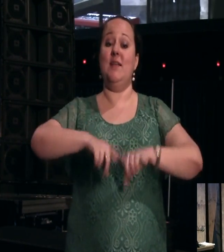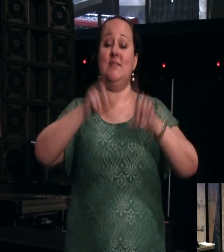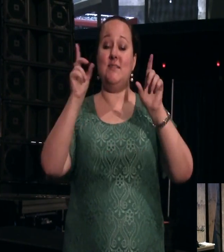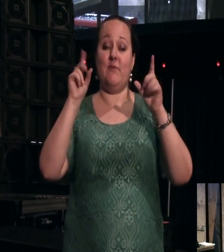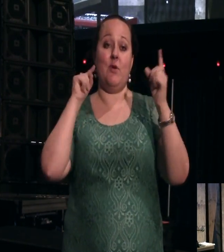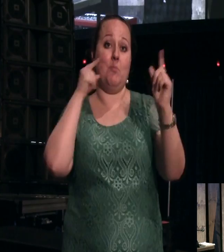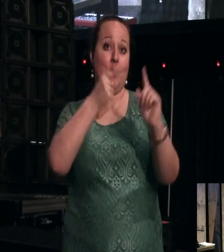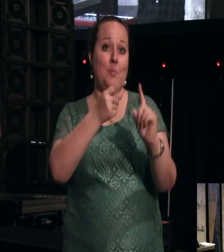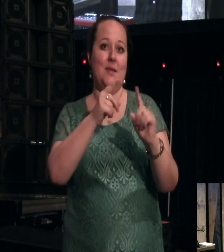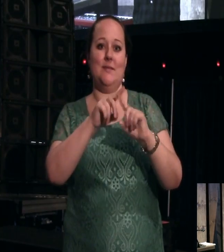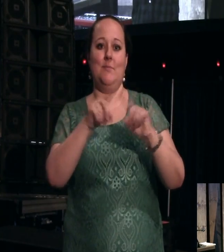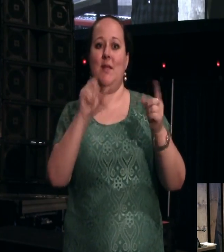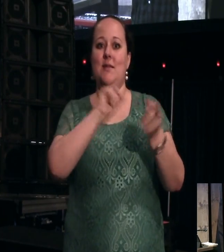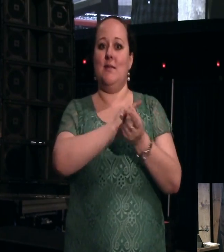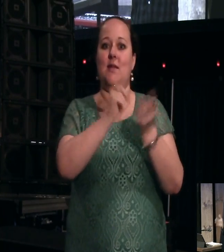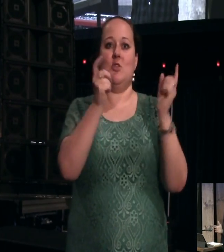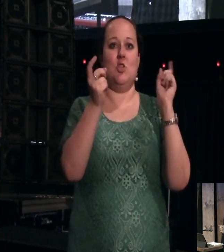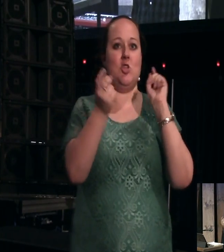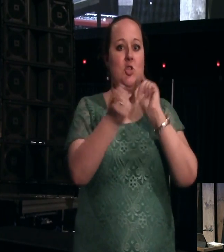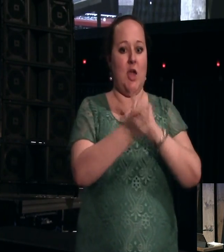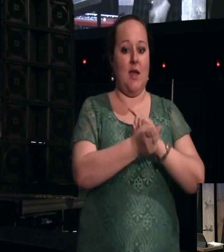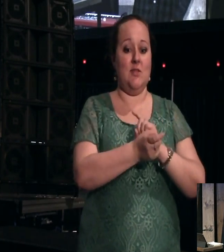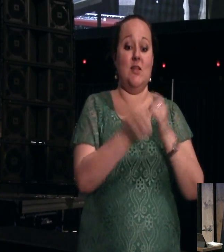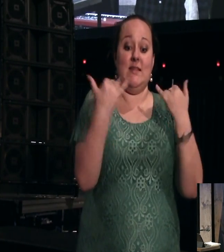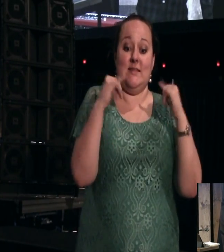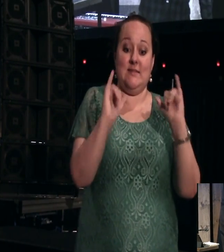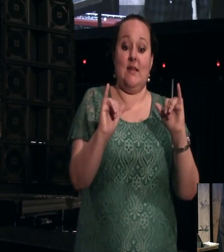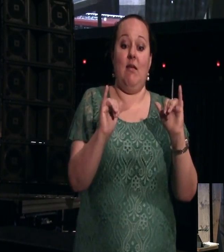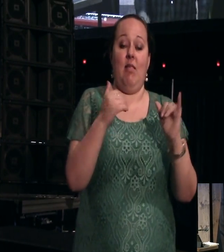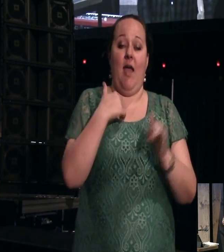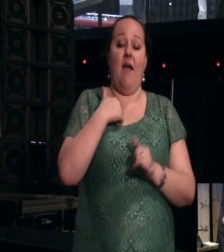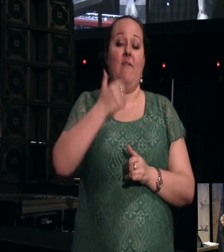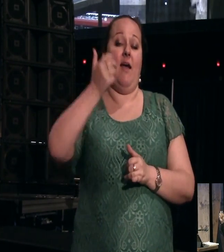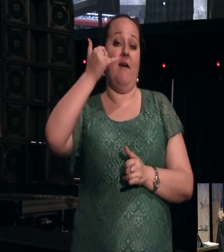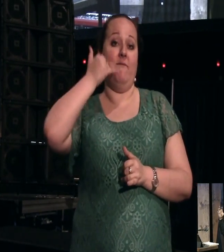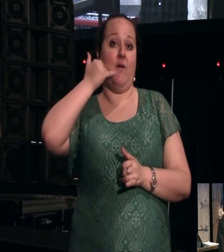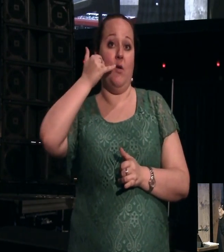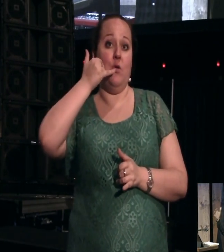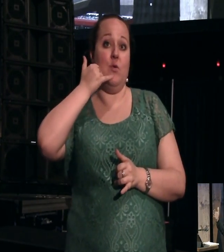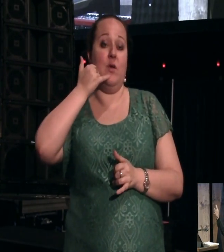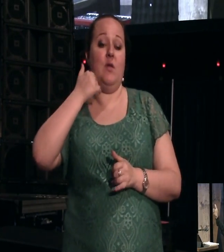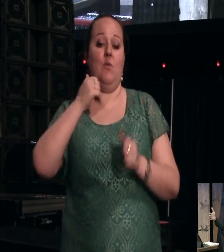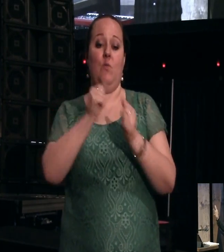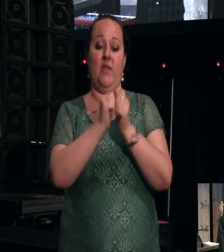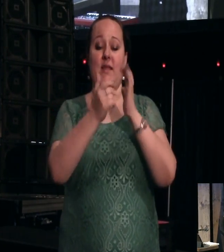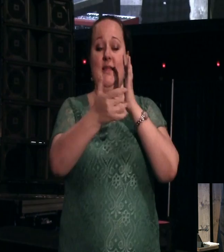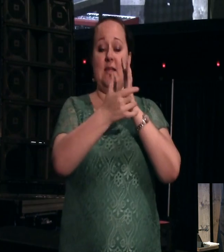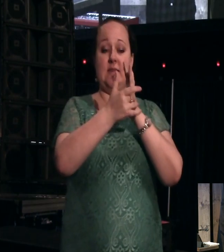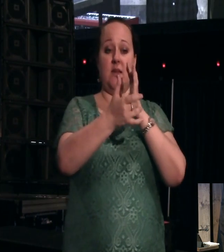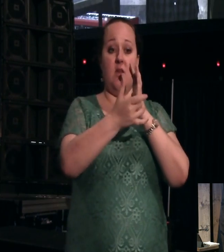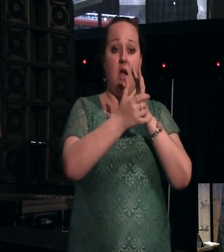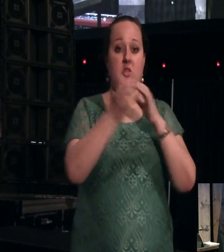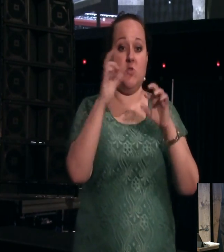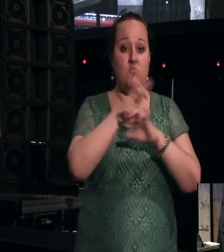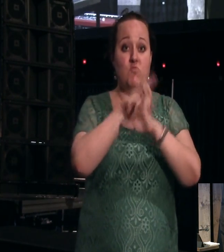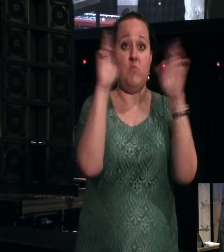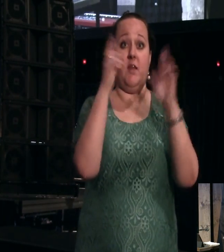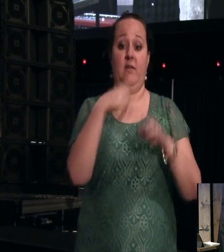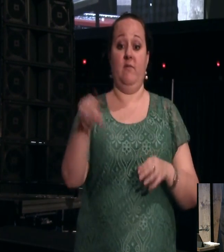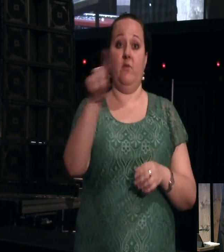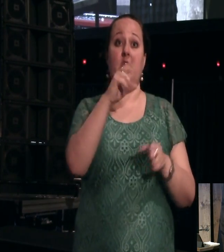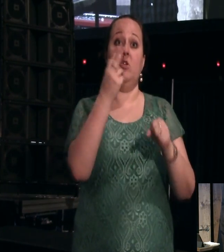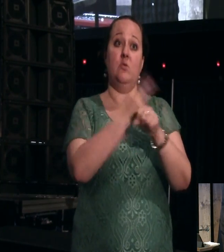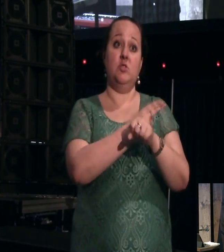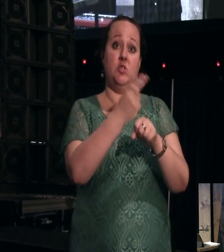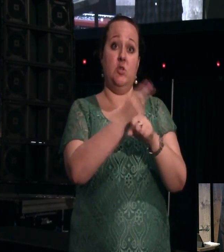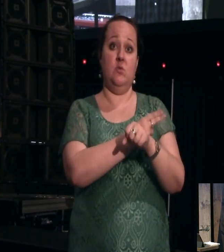You can use the iPhone for a different purpose, but that doesn't change the fact that the iPhone exists to put the world at your fingertips. And it